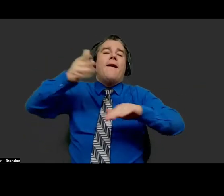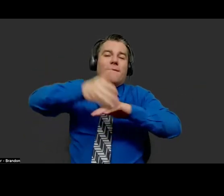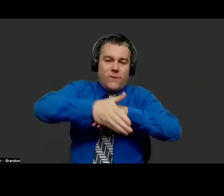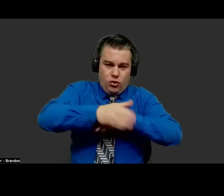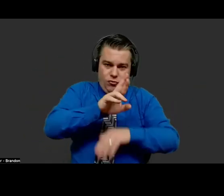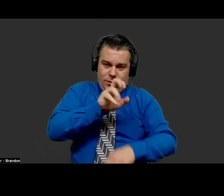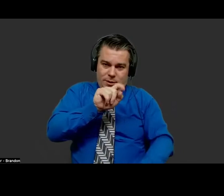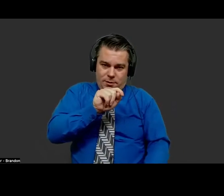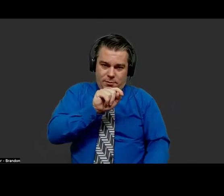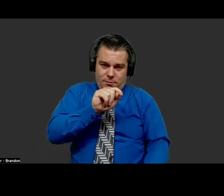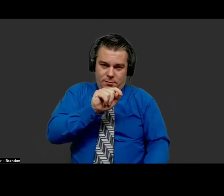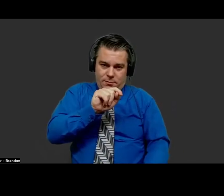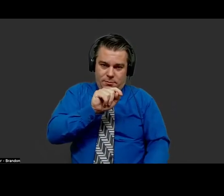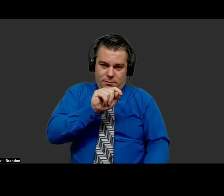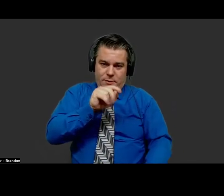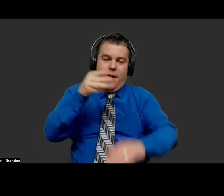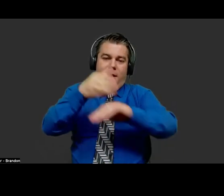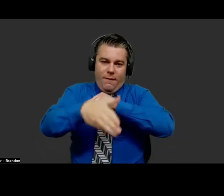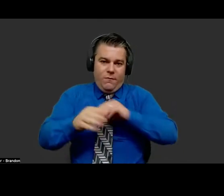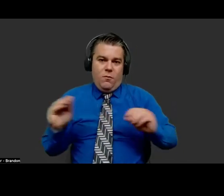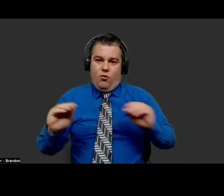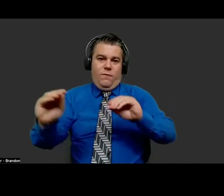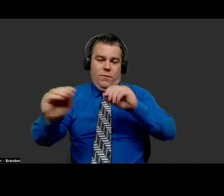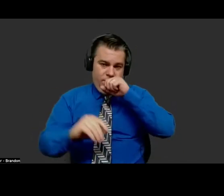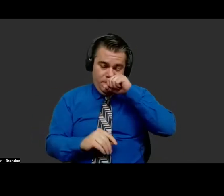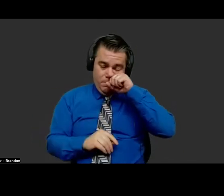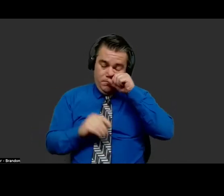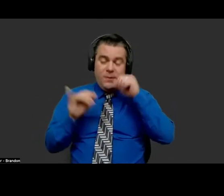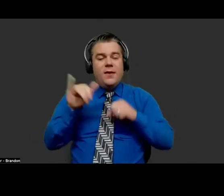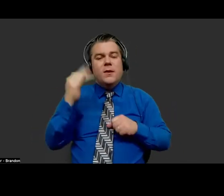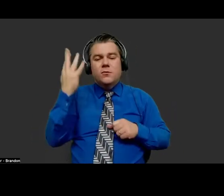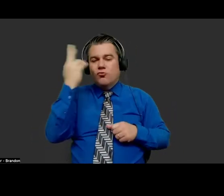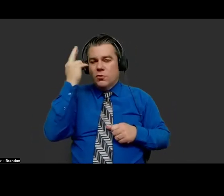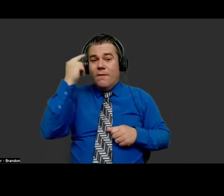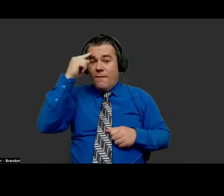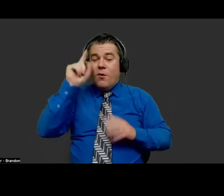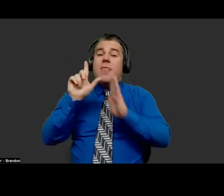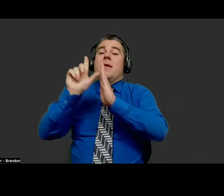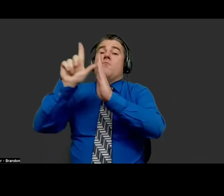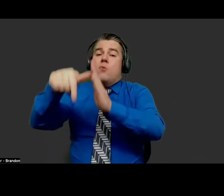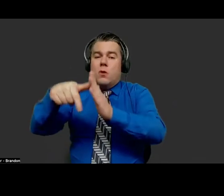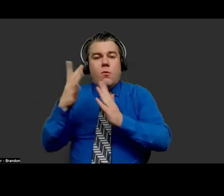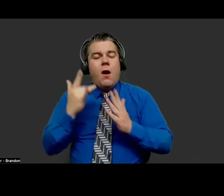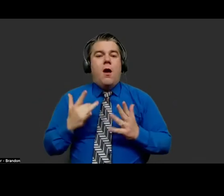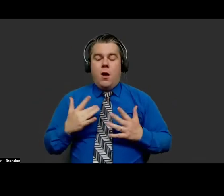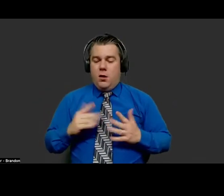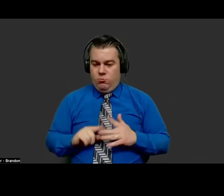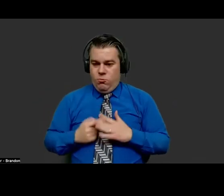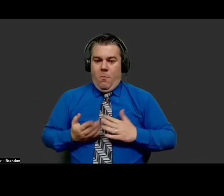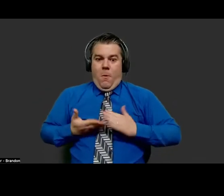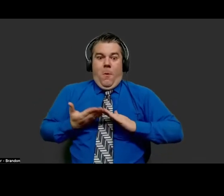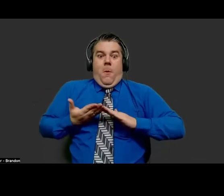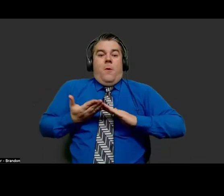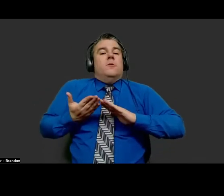why that's why you have those tools afterwards, to continue this momentum of